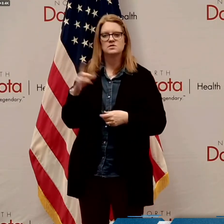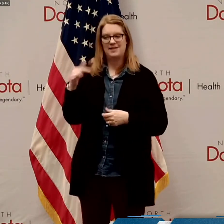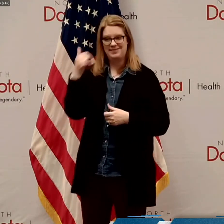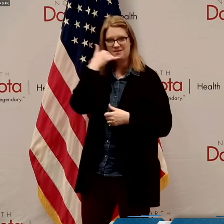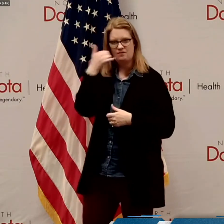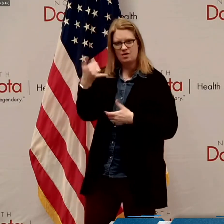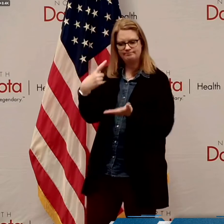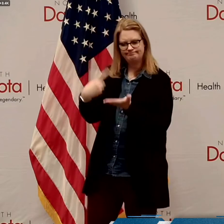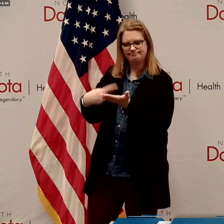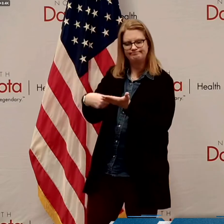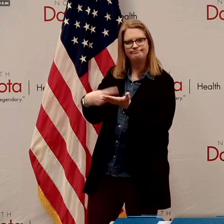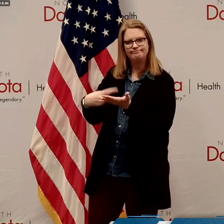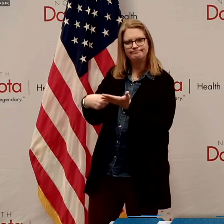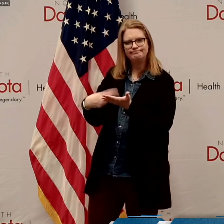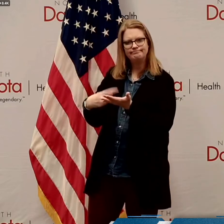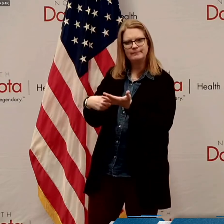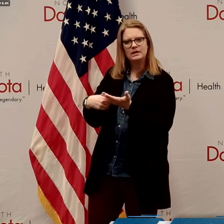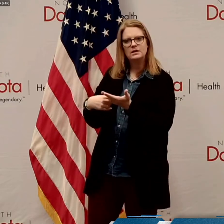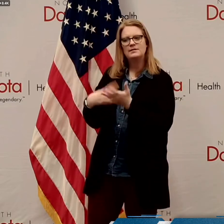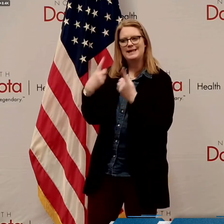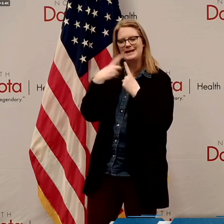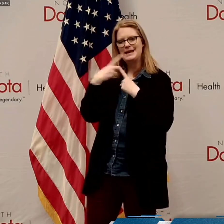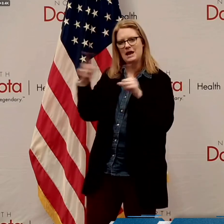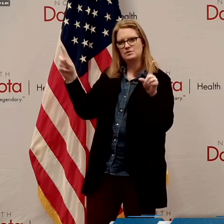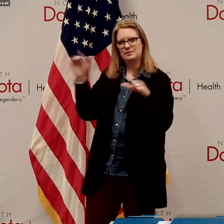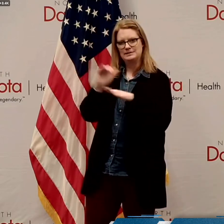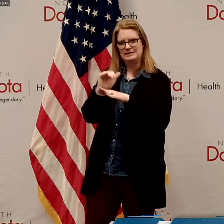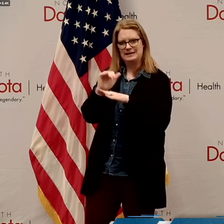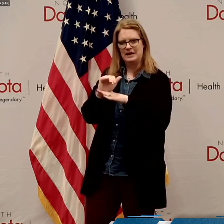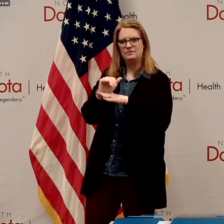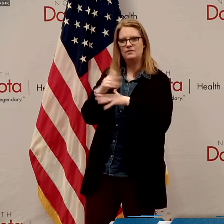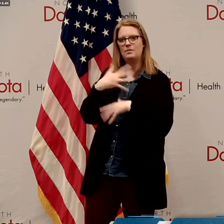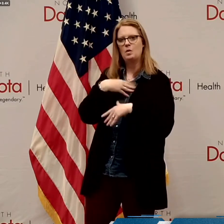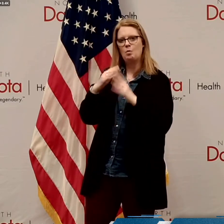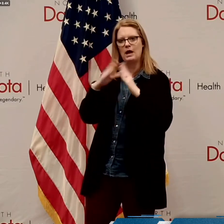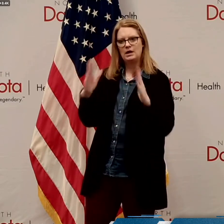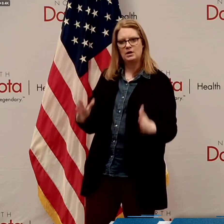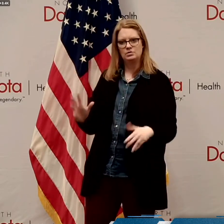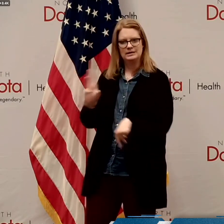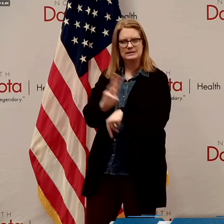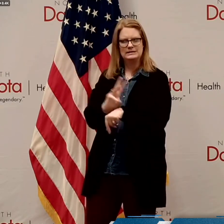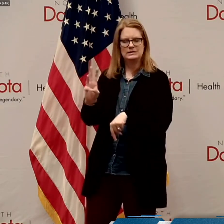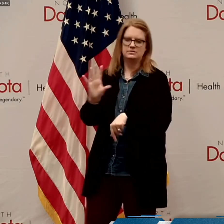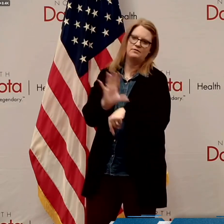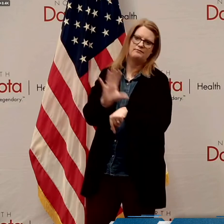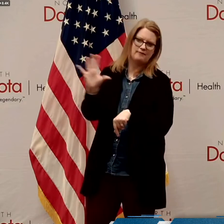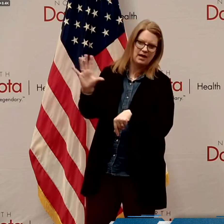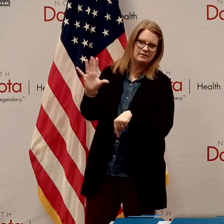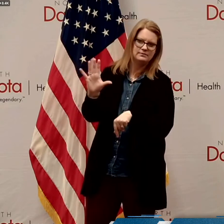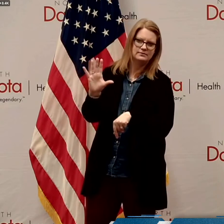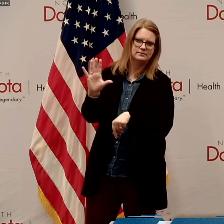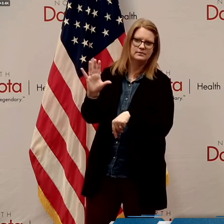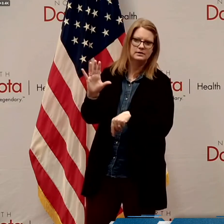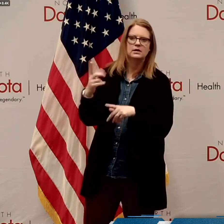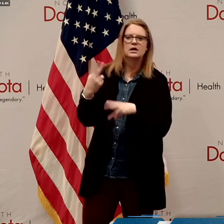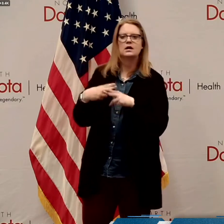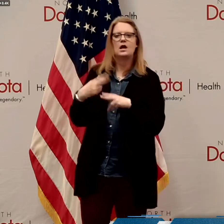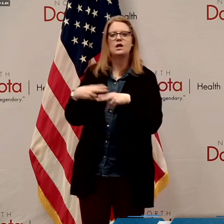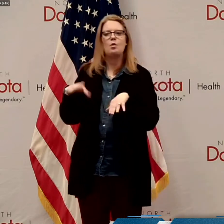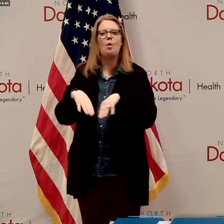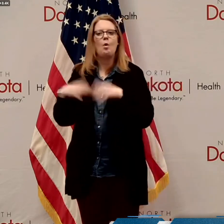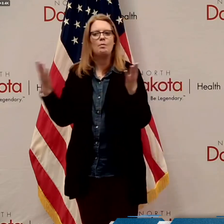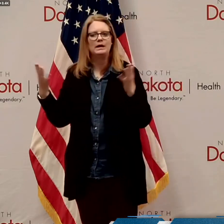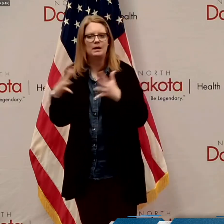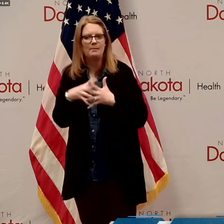the announcements that are going to be made tonight from the White House at 6 p.m. or 5 p.m. Central, called Opening Up